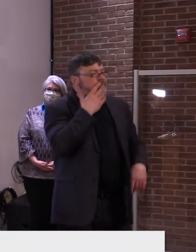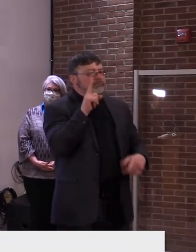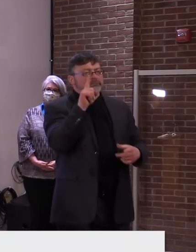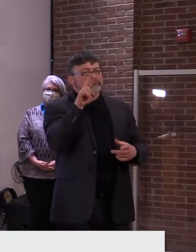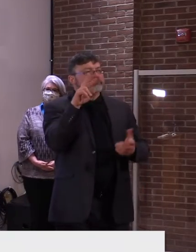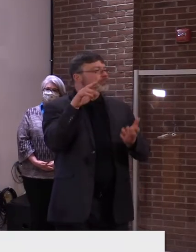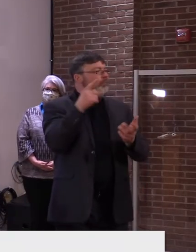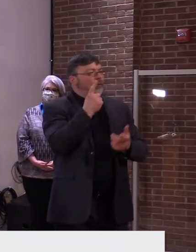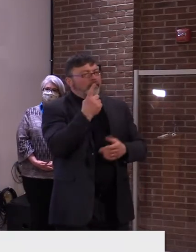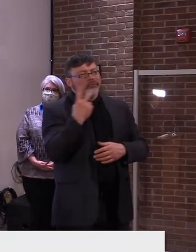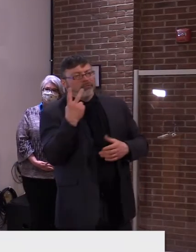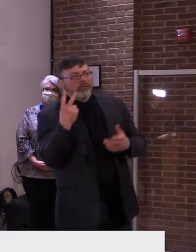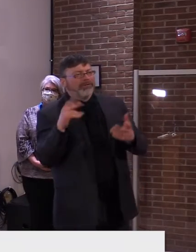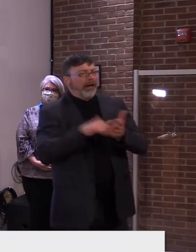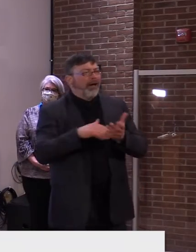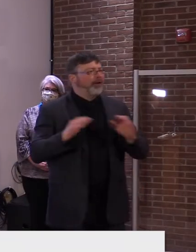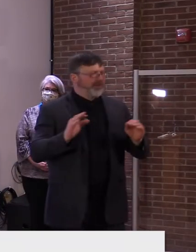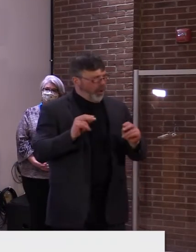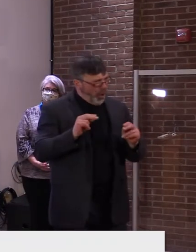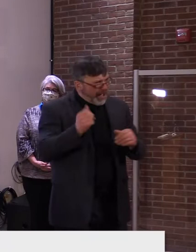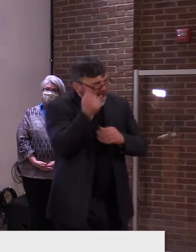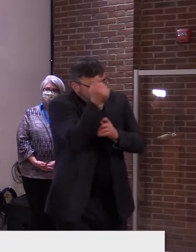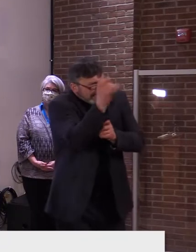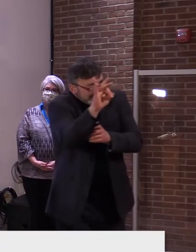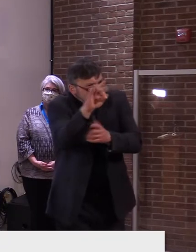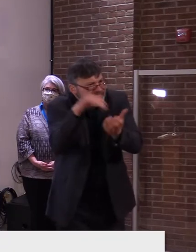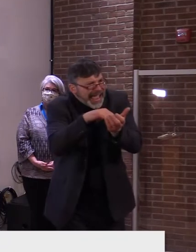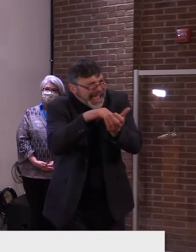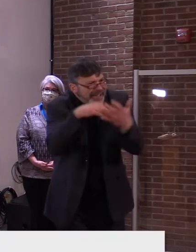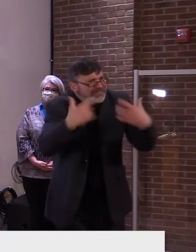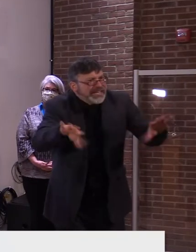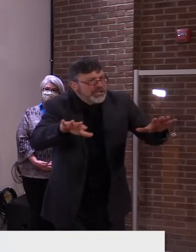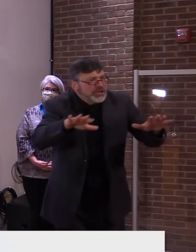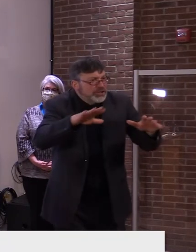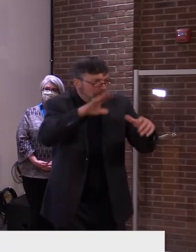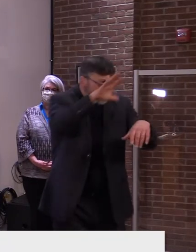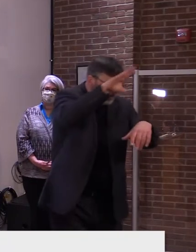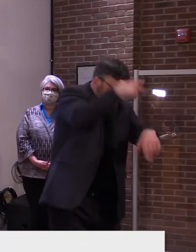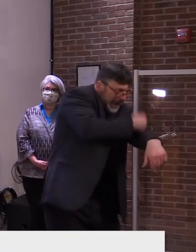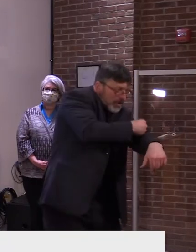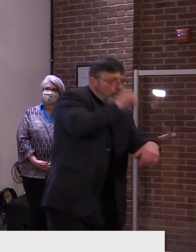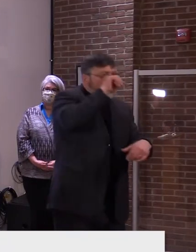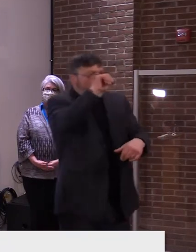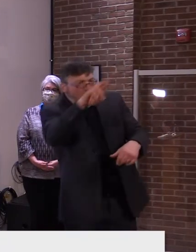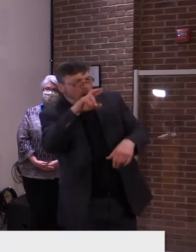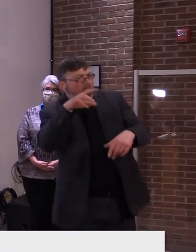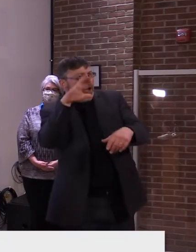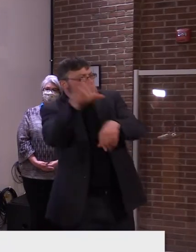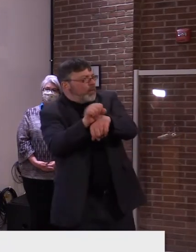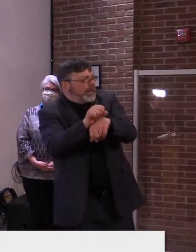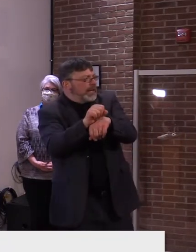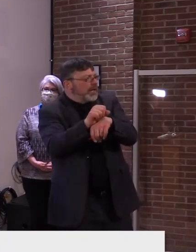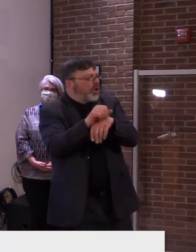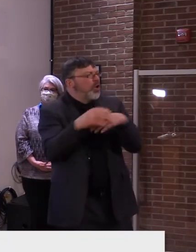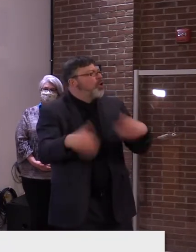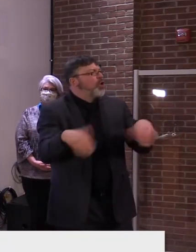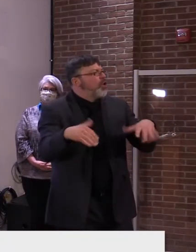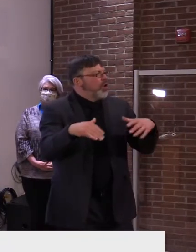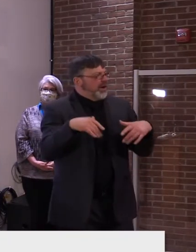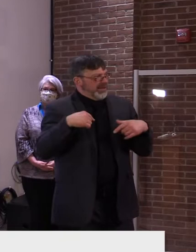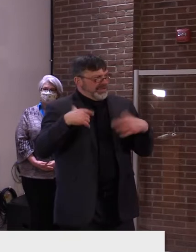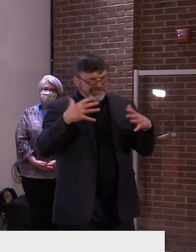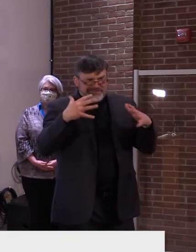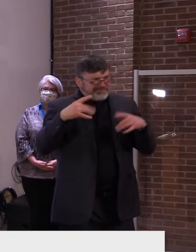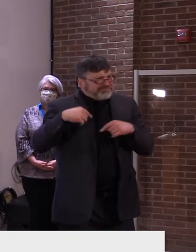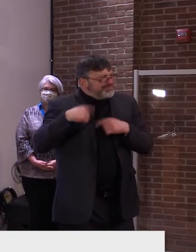more signing up and being able to get their first dose. So I think it's still, again, a little bit early. We've only been at this 2 weeks with